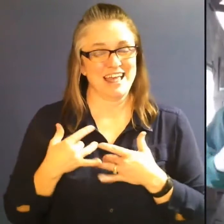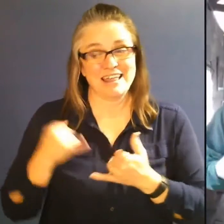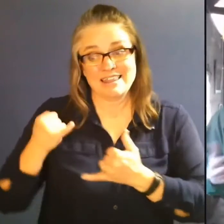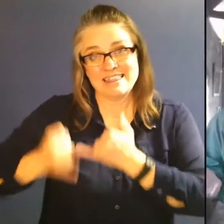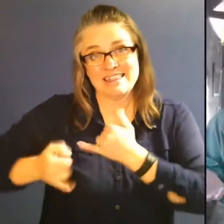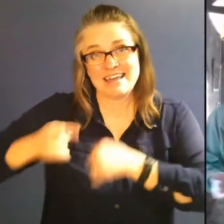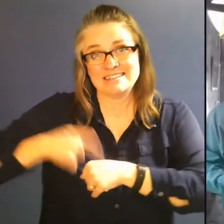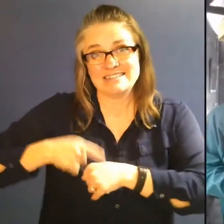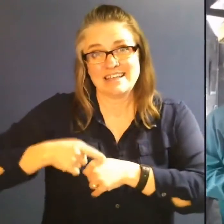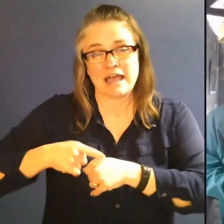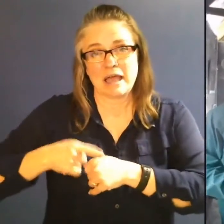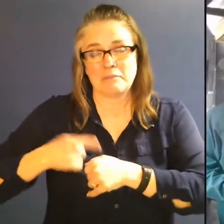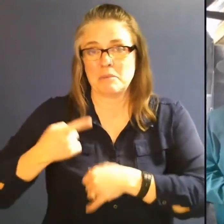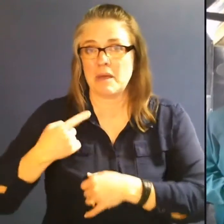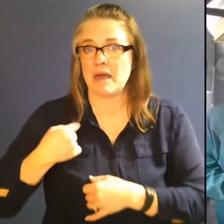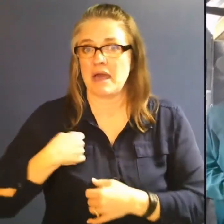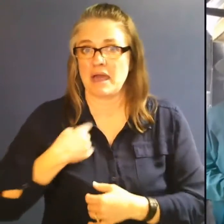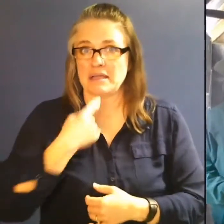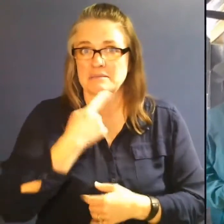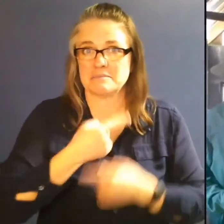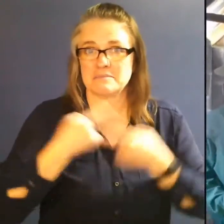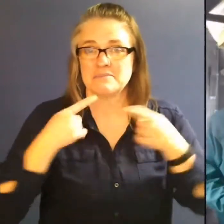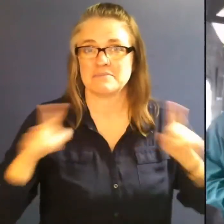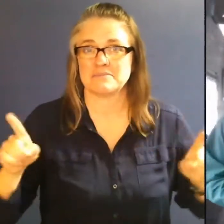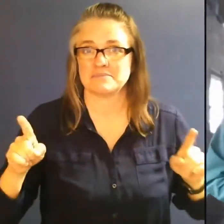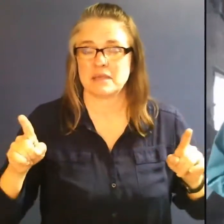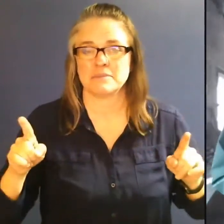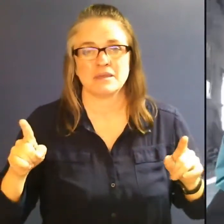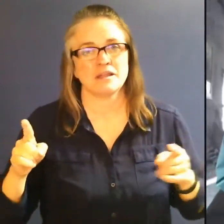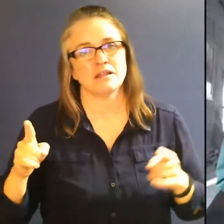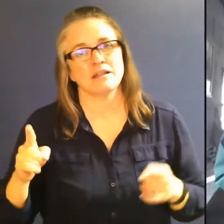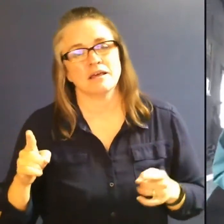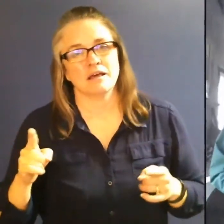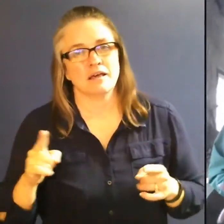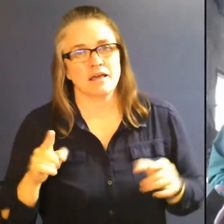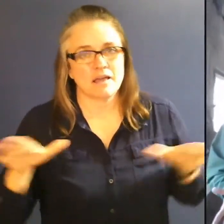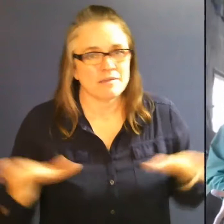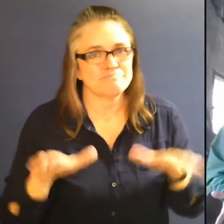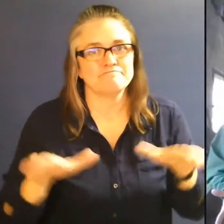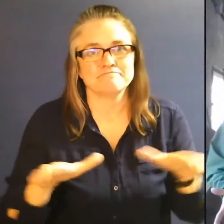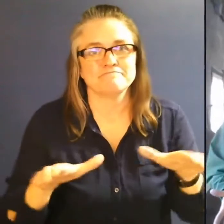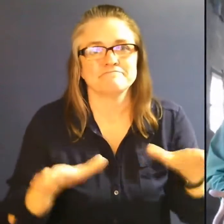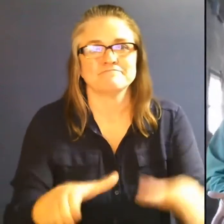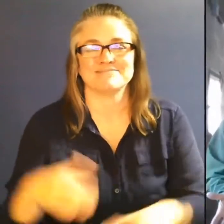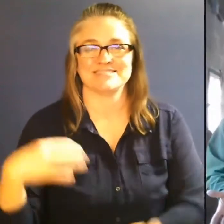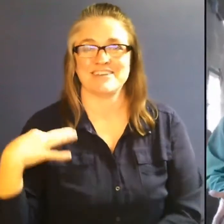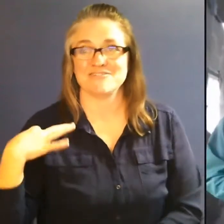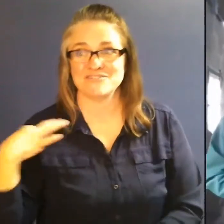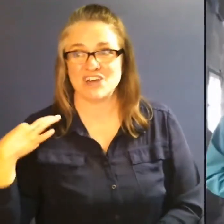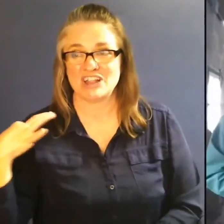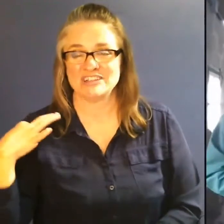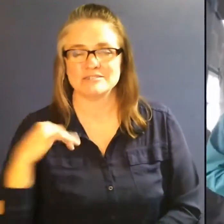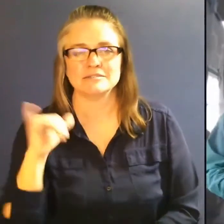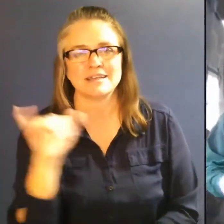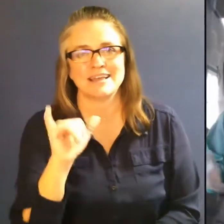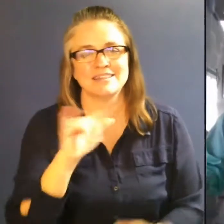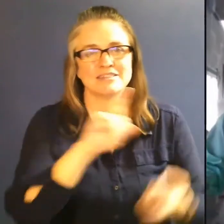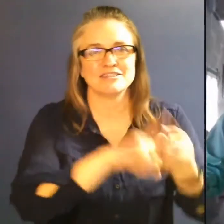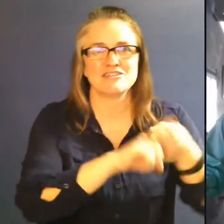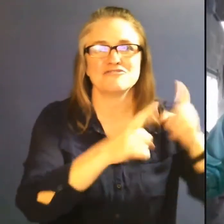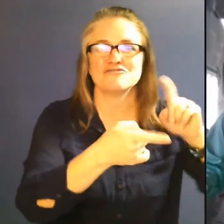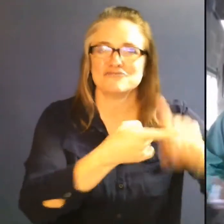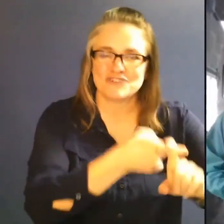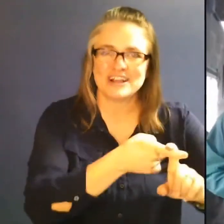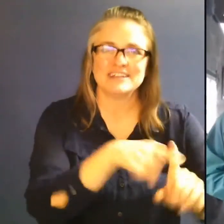this operation typically, and we couldn't do it without the volunteers. Well, we couldn't do it without the Friends of Indiana Dunes either, or the Dunes